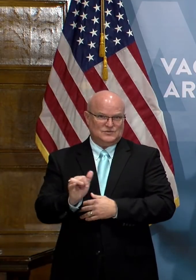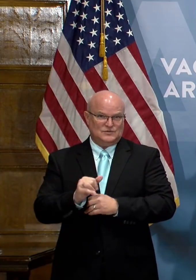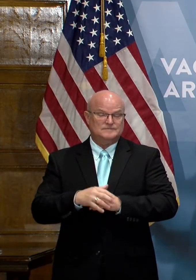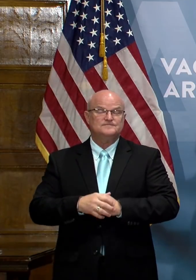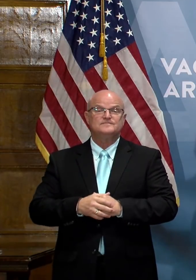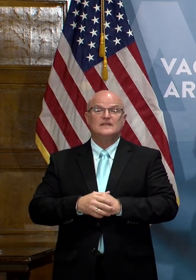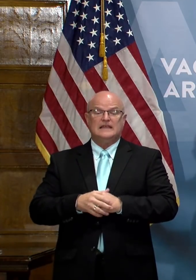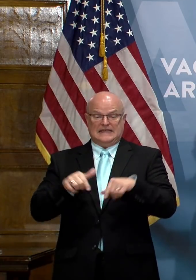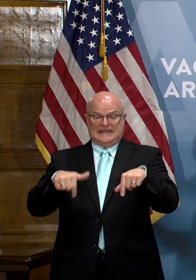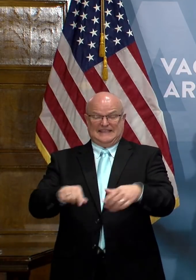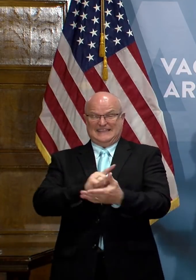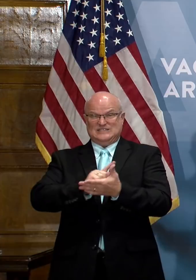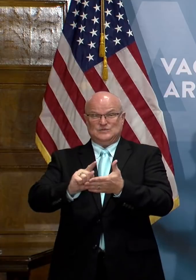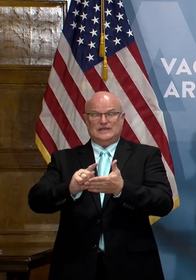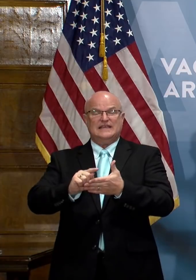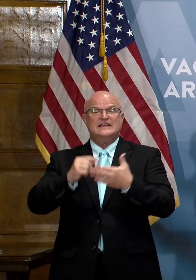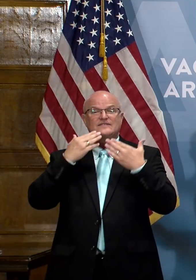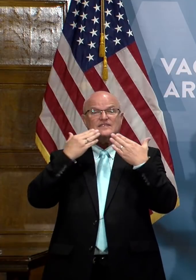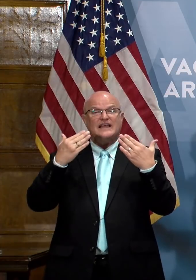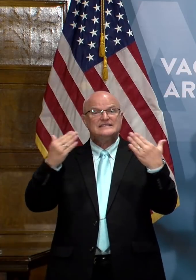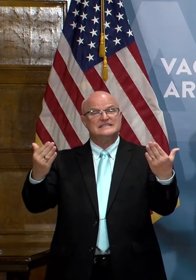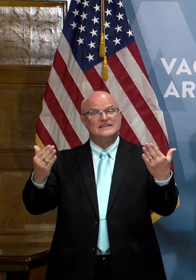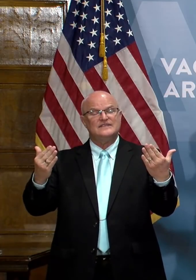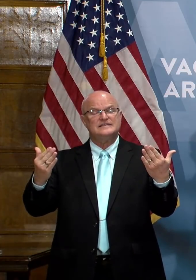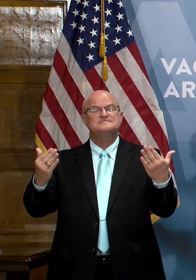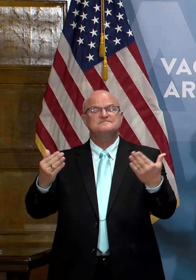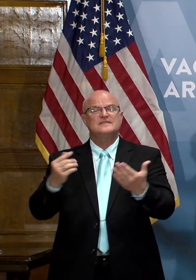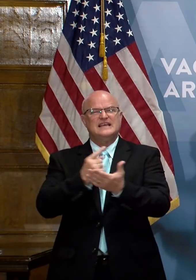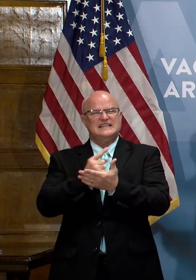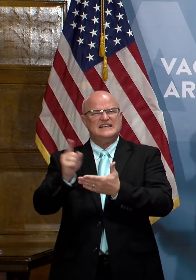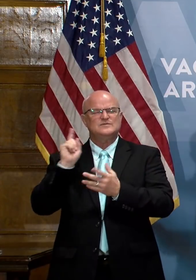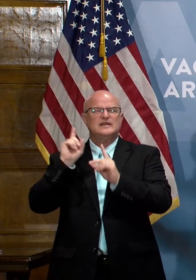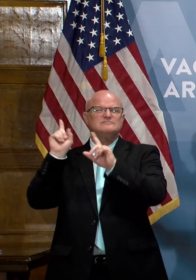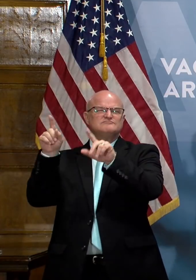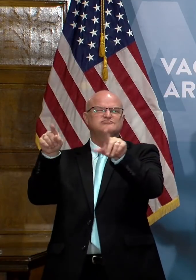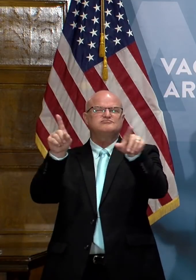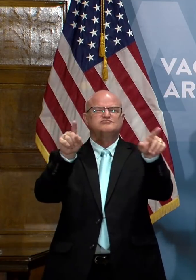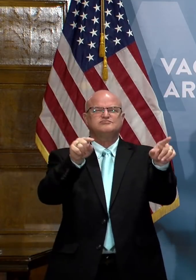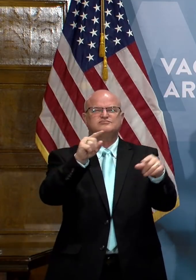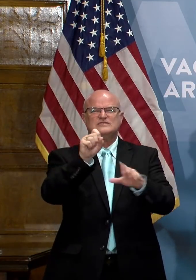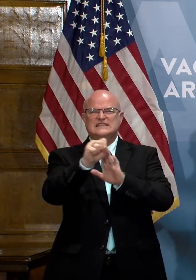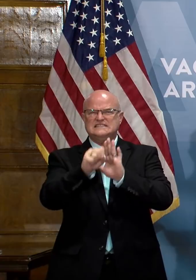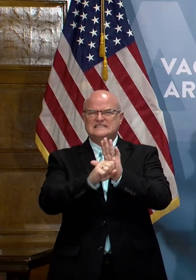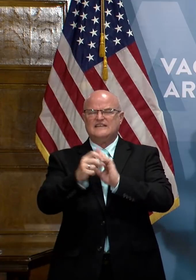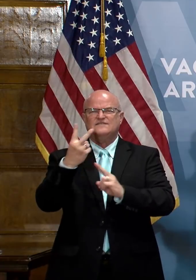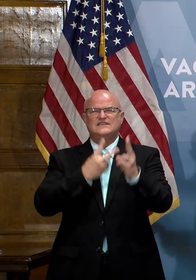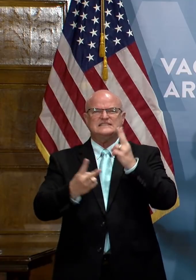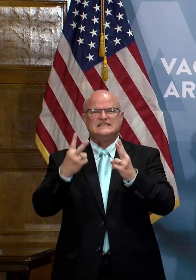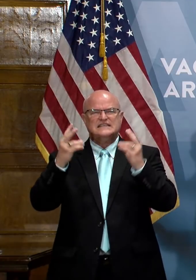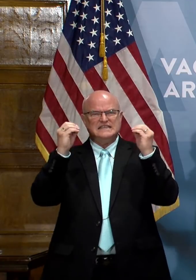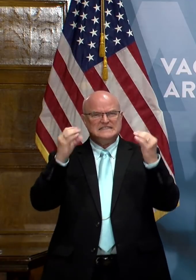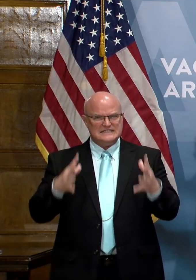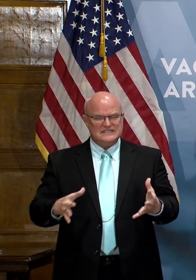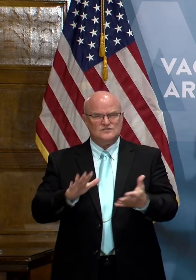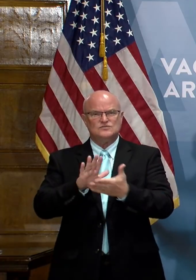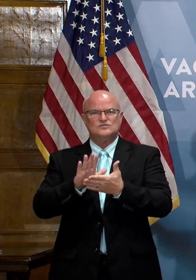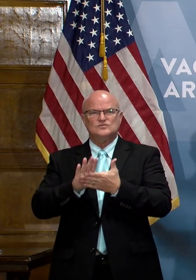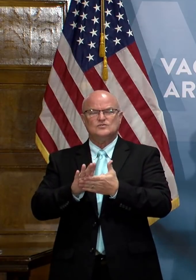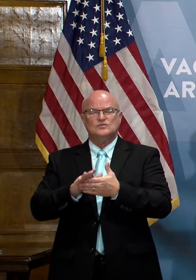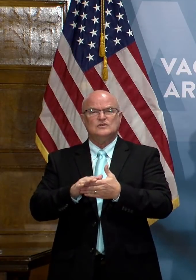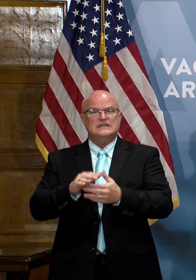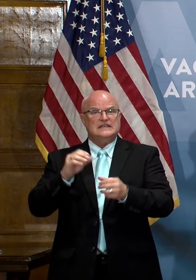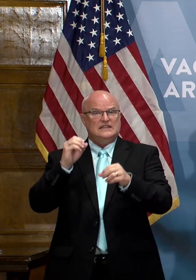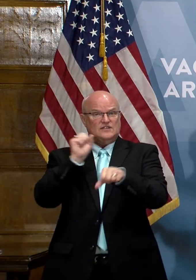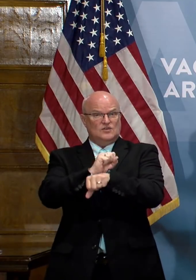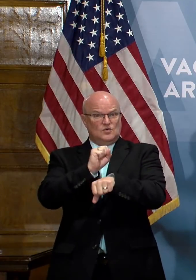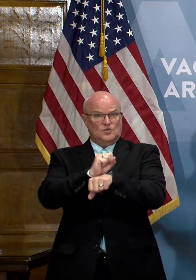are in the Thanksgiving week, I was reminded last week when I was out visiting some schools and teachers, just how much work our teachers do,